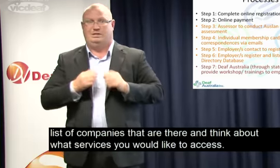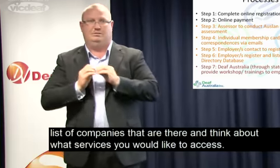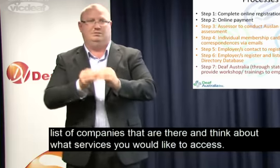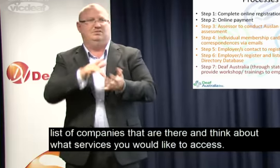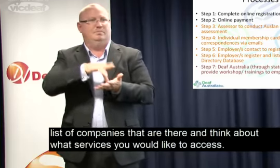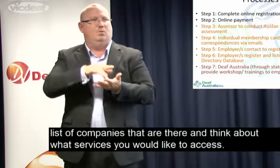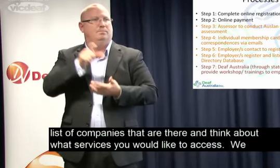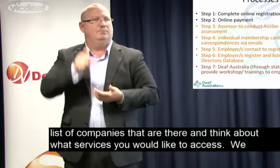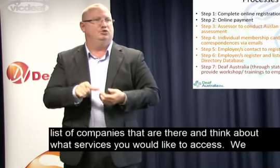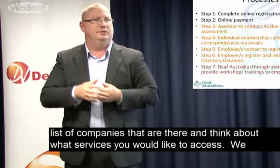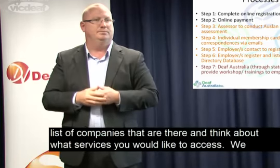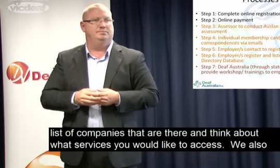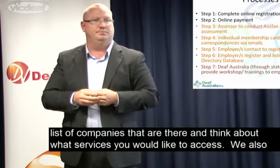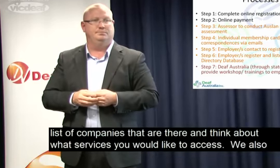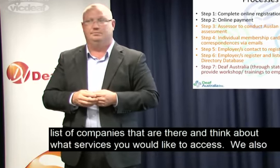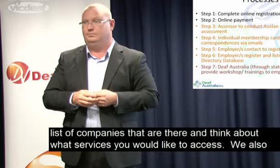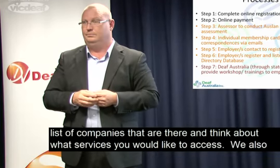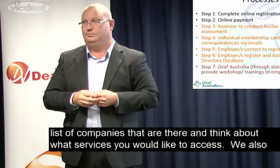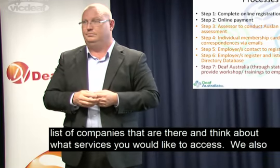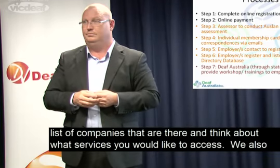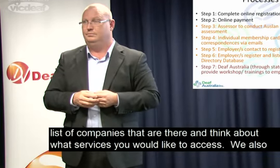provided. So we're kind of the broker, the middle person.